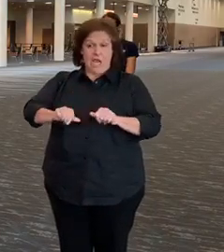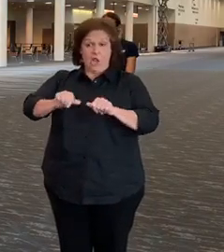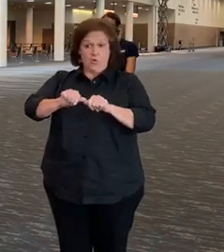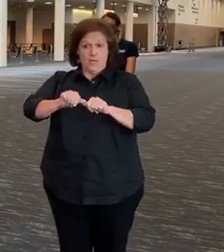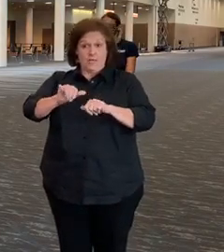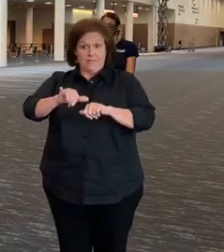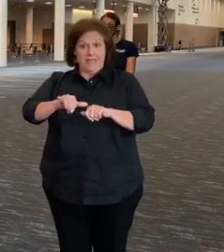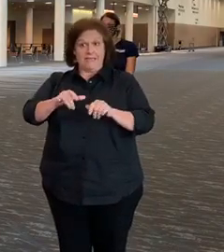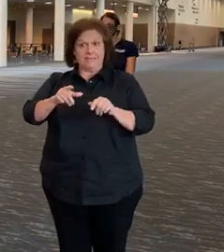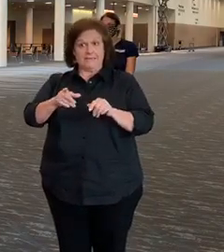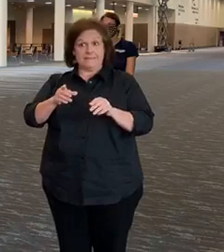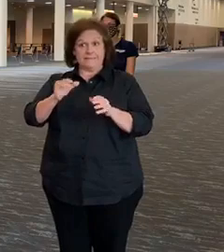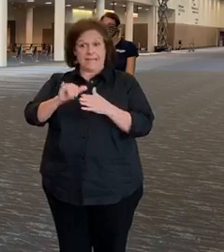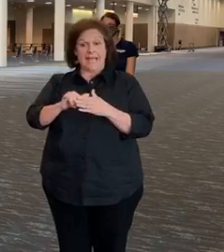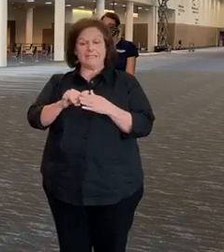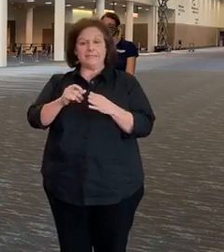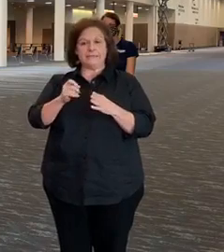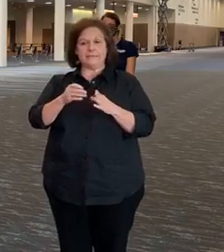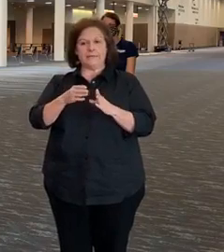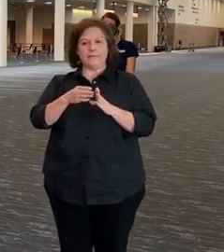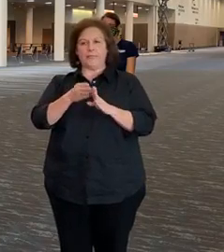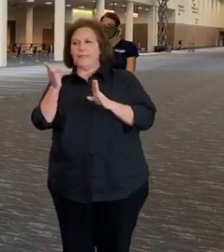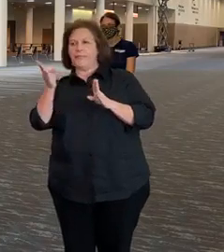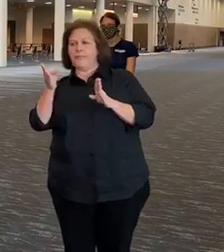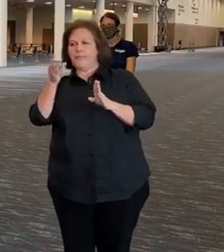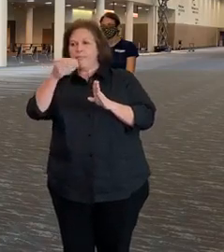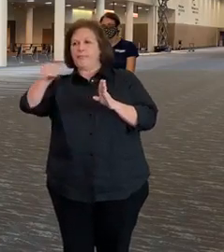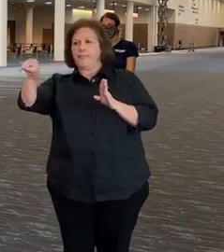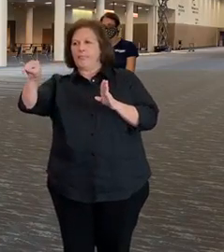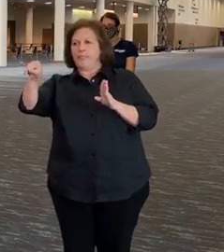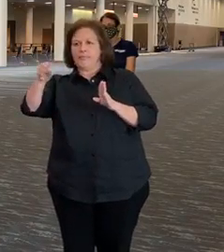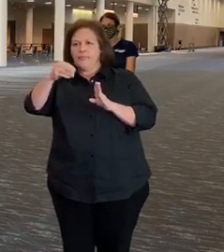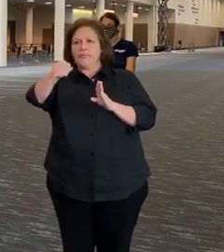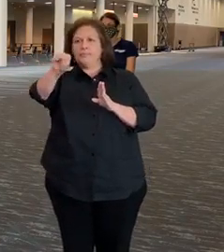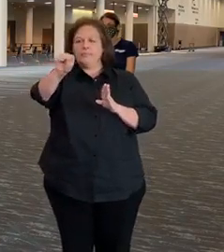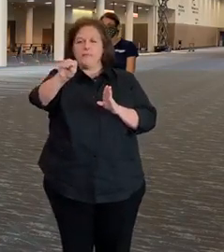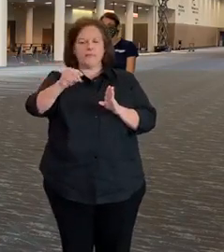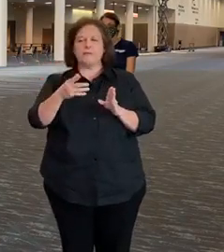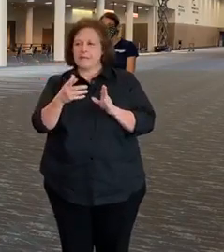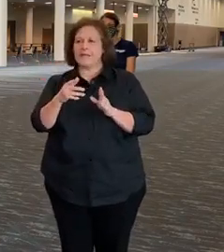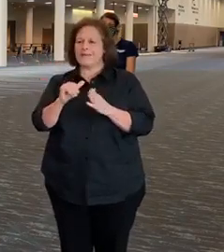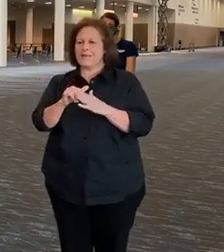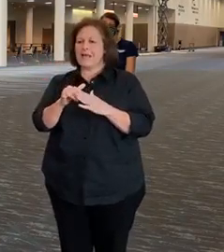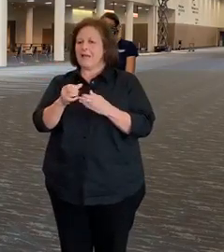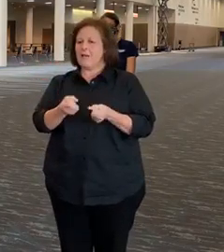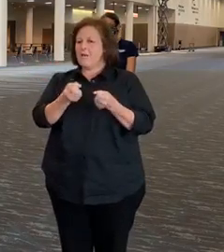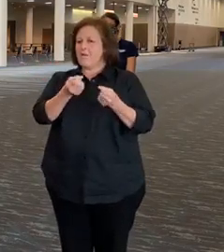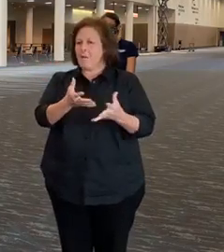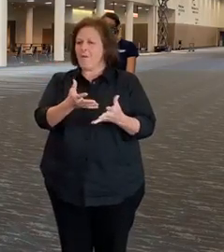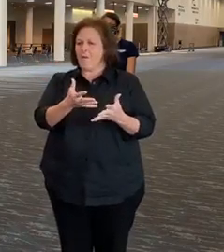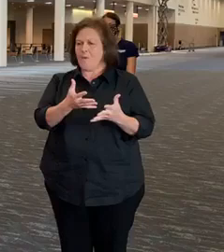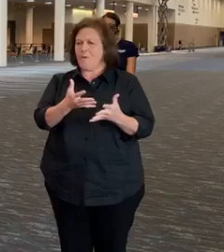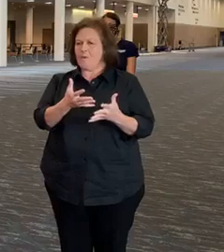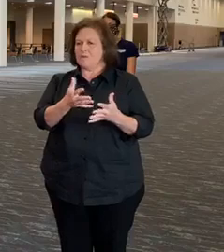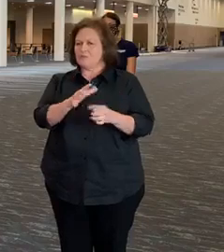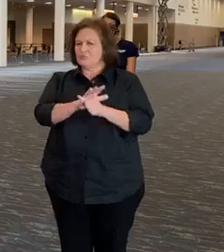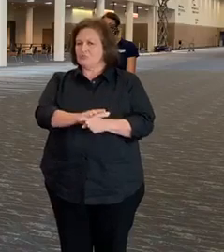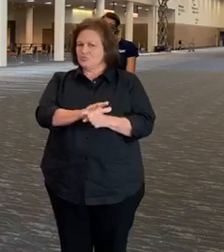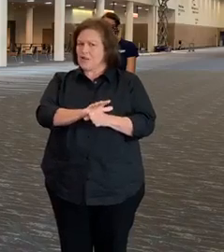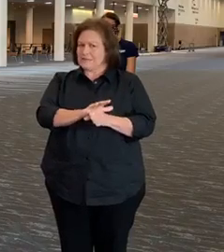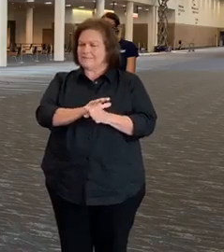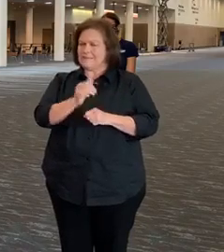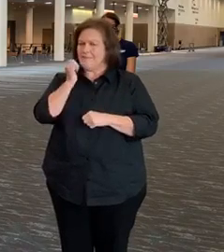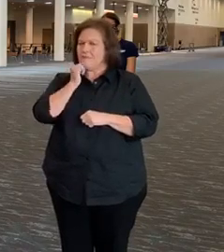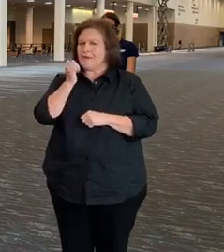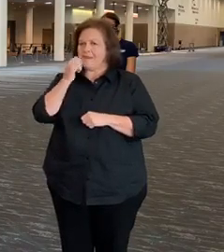been diverted and diluted, which is causing a real strain on the operations of the city of New Orleans day to